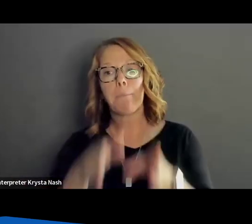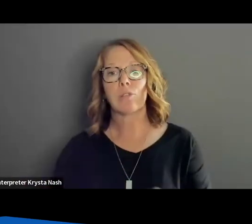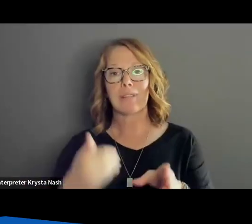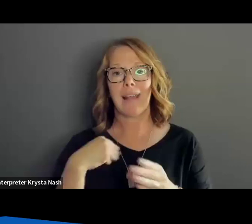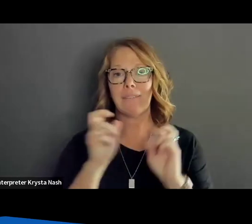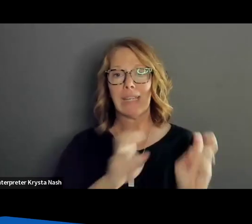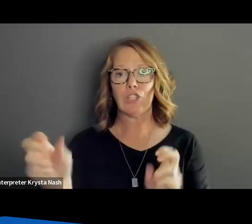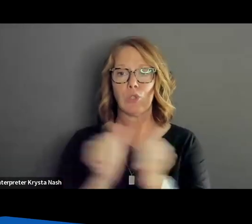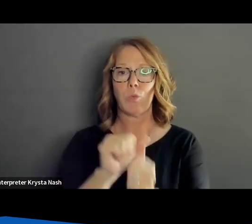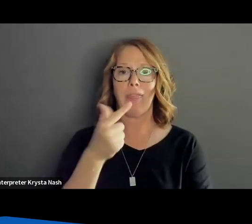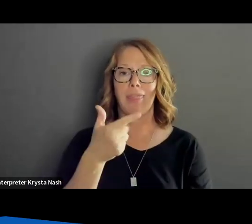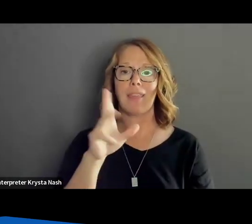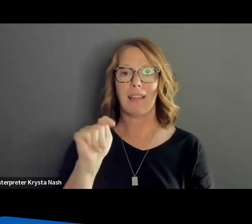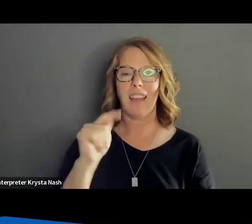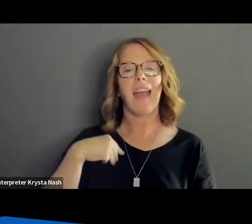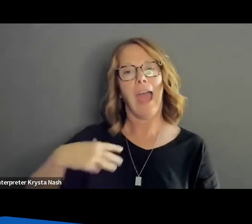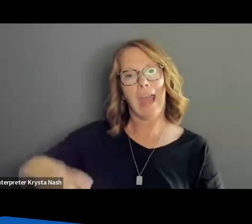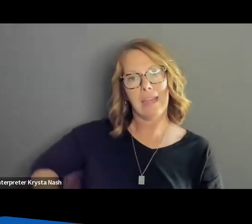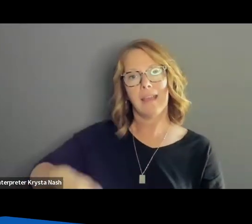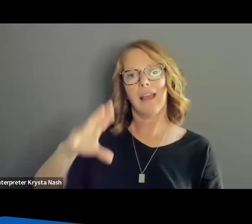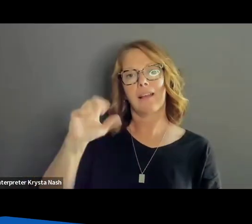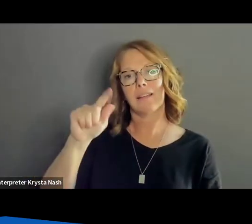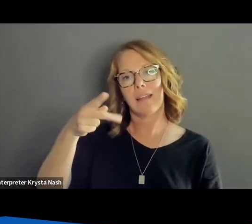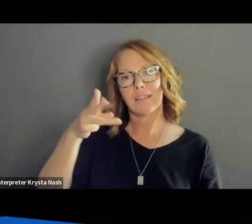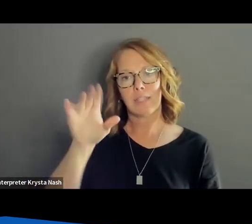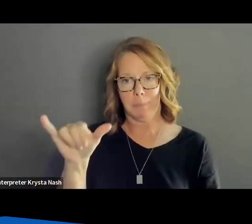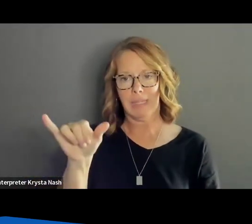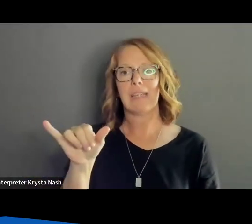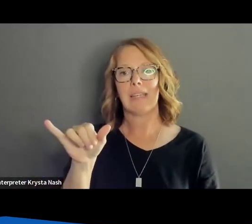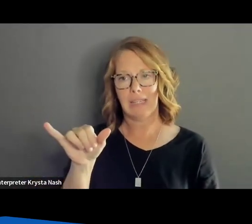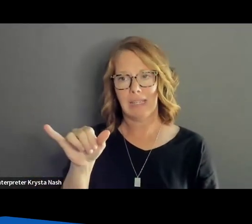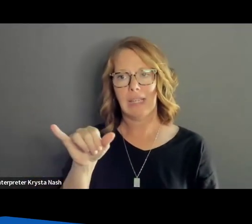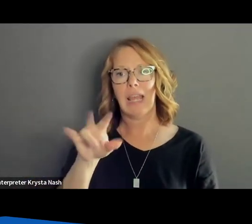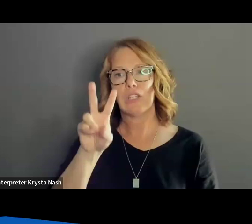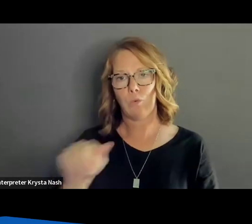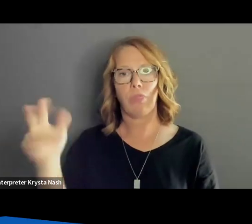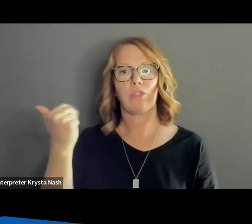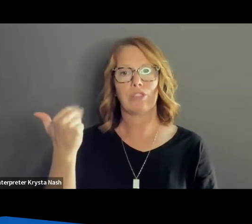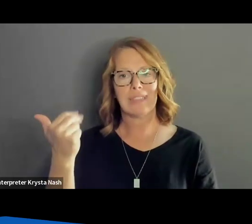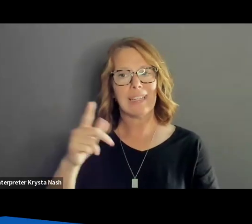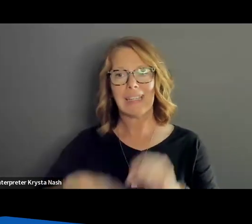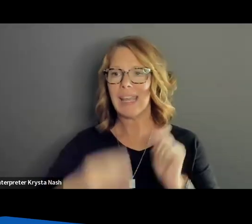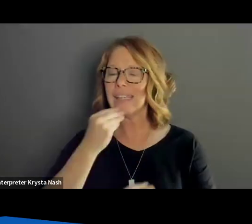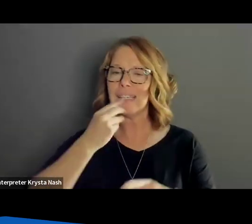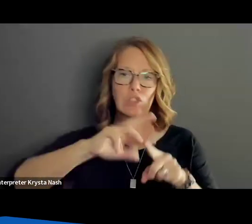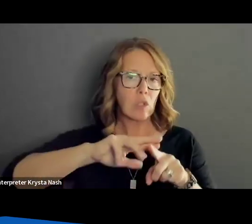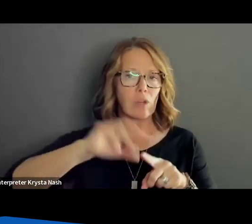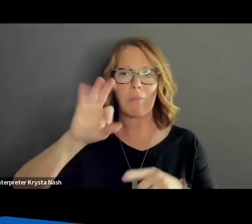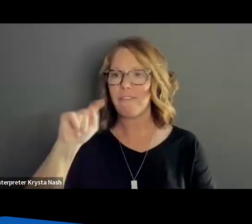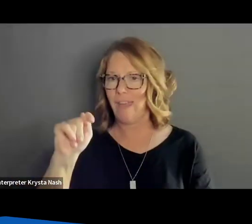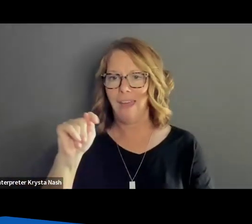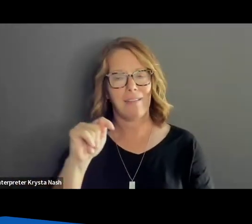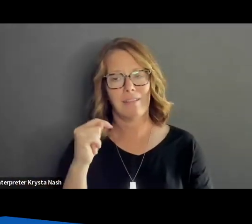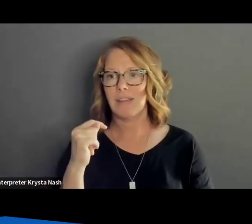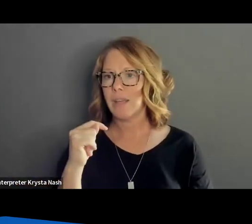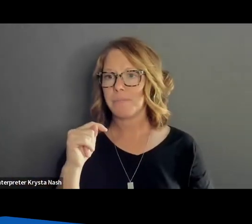issues with their gut. They had a colostomy in 2014, and he's not able to eat any sodium or fat